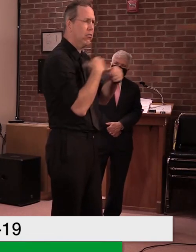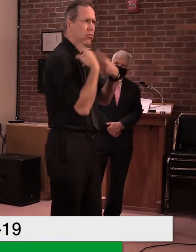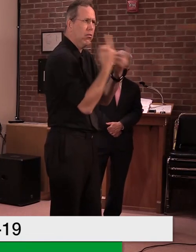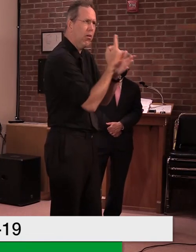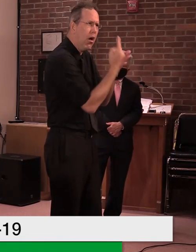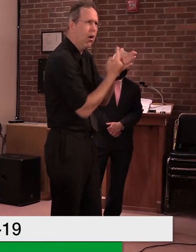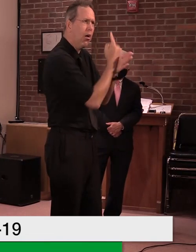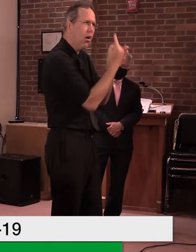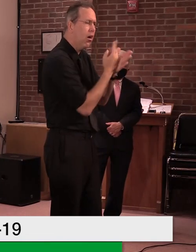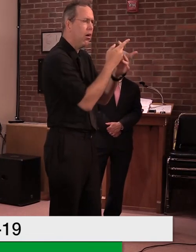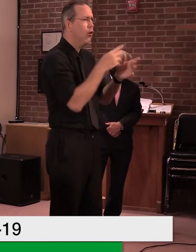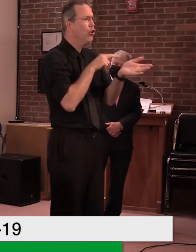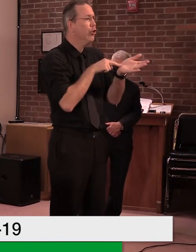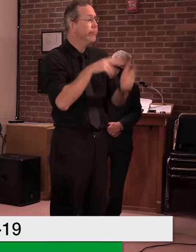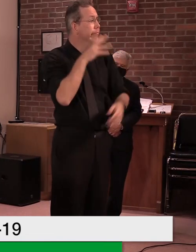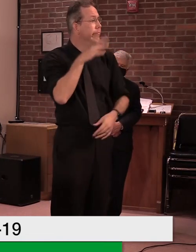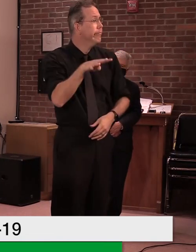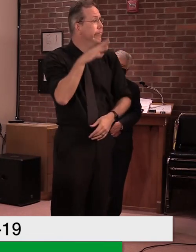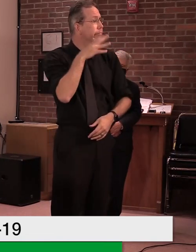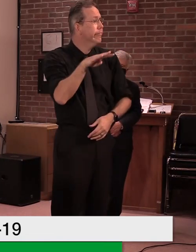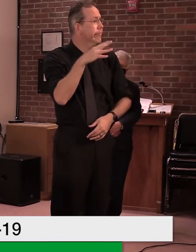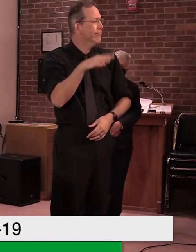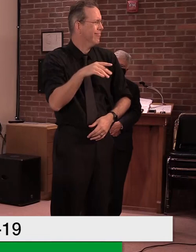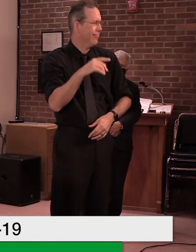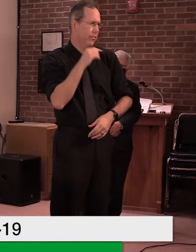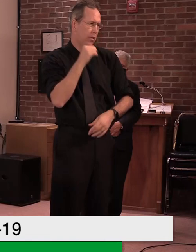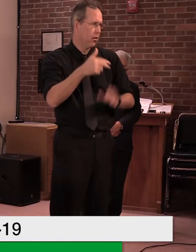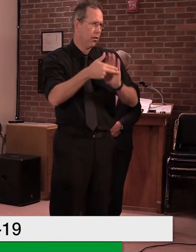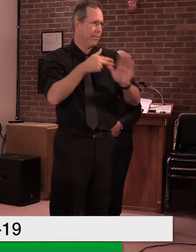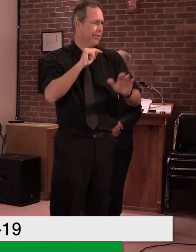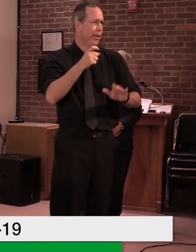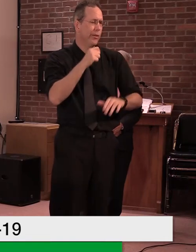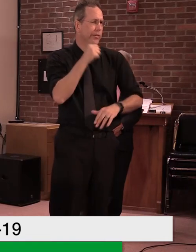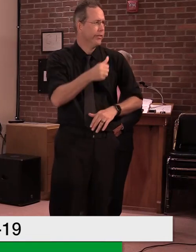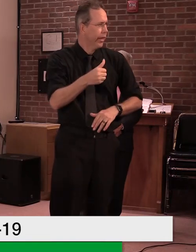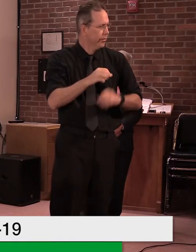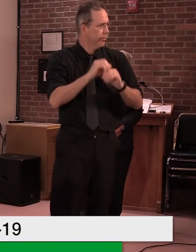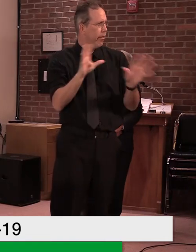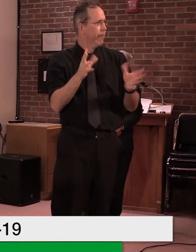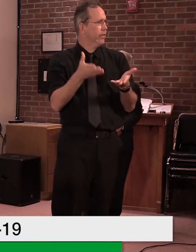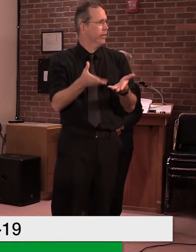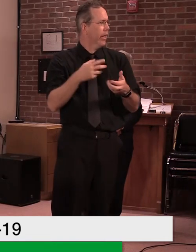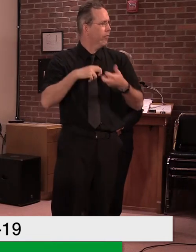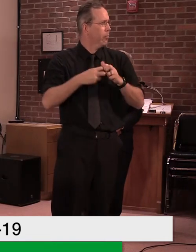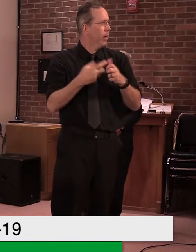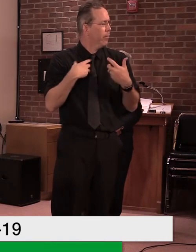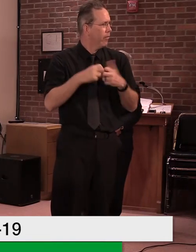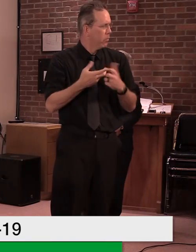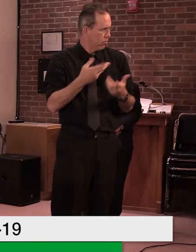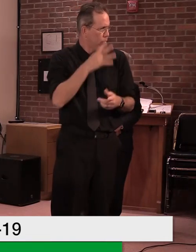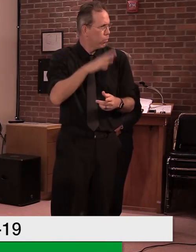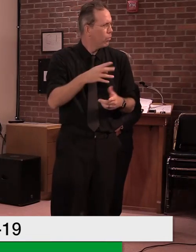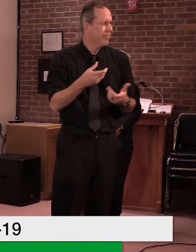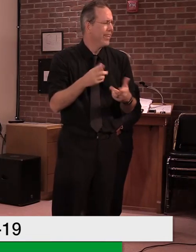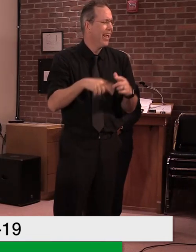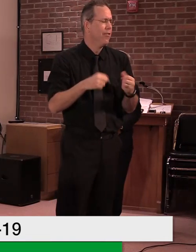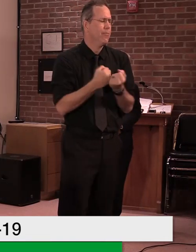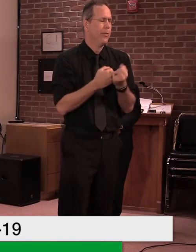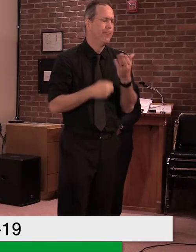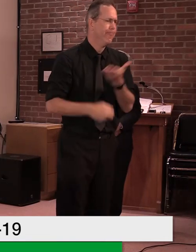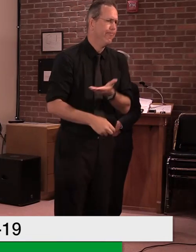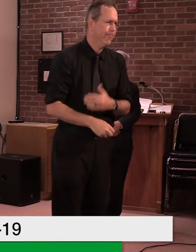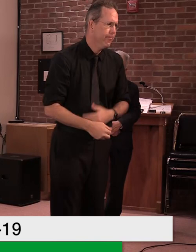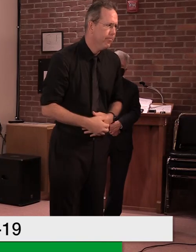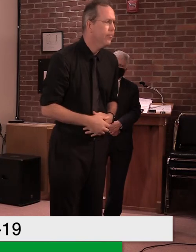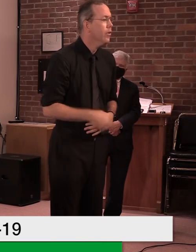first before I comment further on that and take full responsibility for it. But I just want to make sure that we